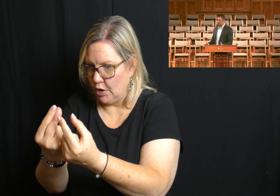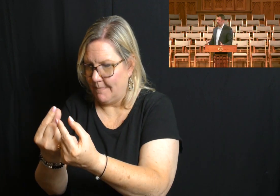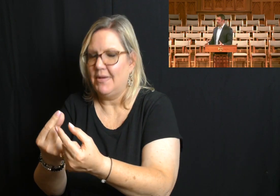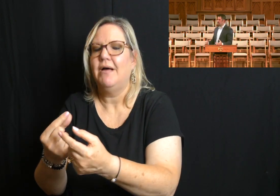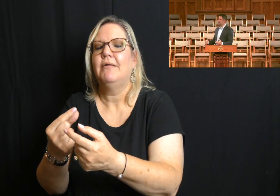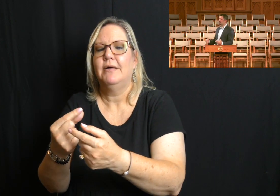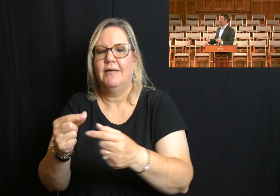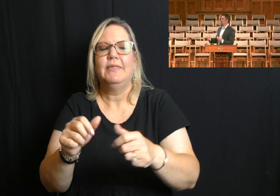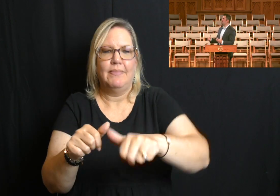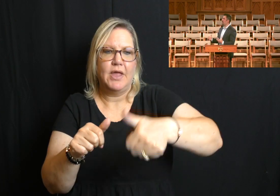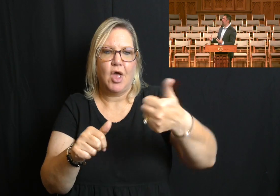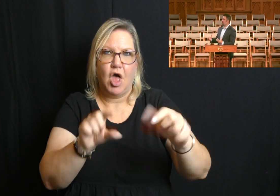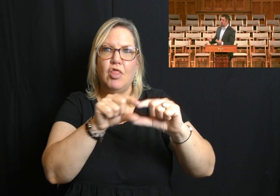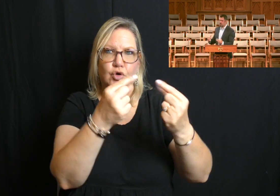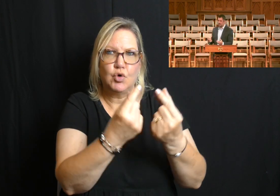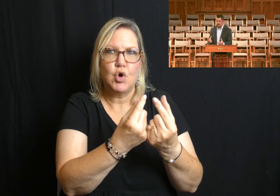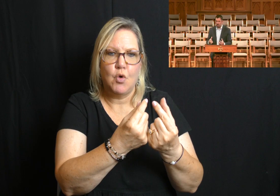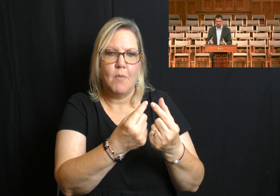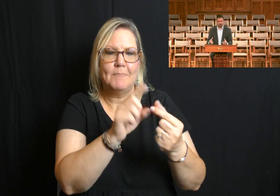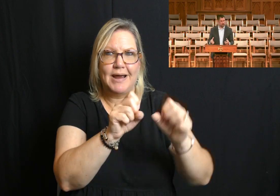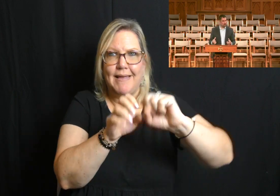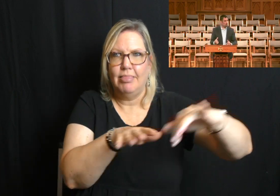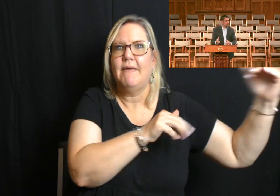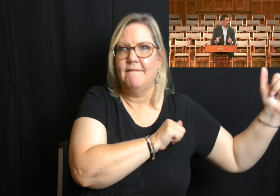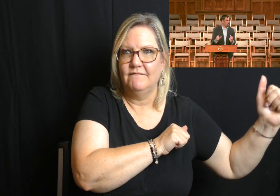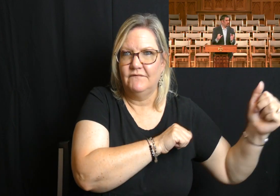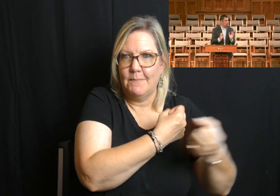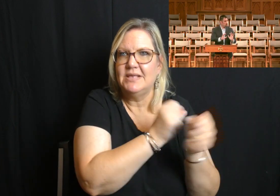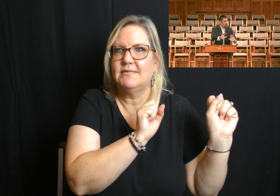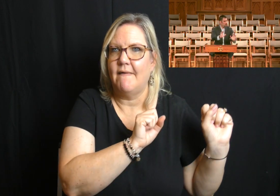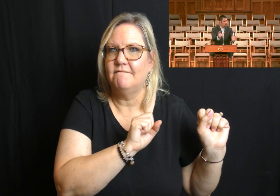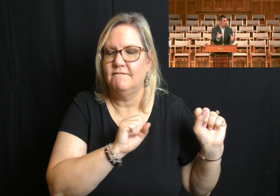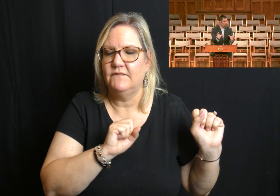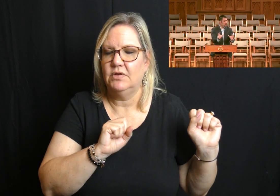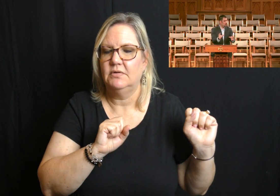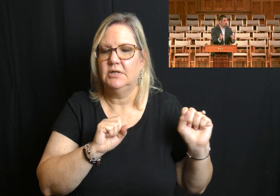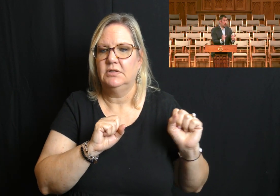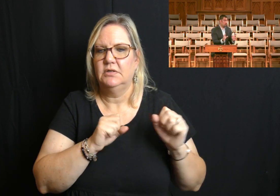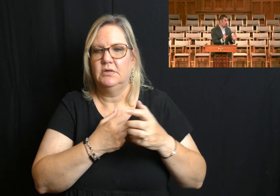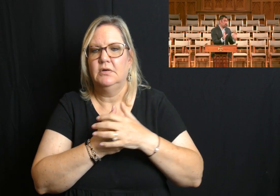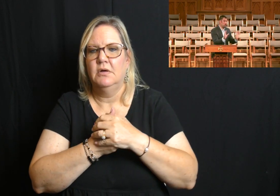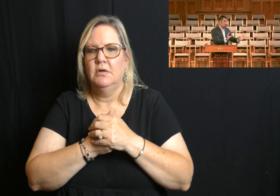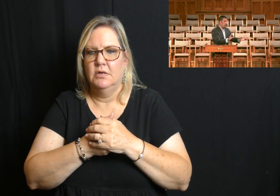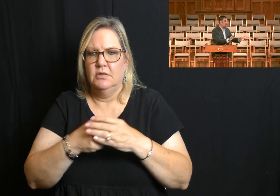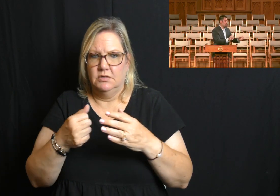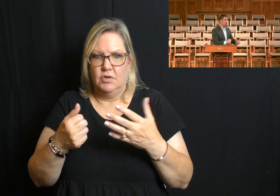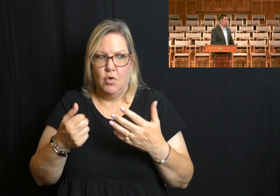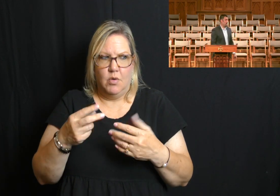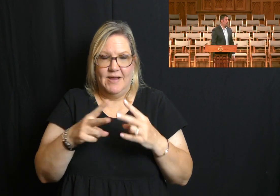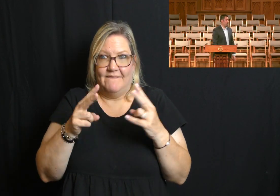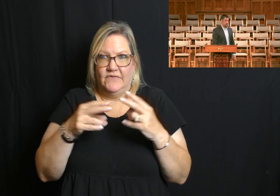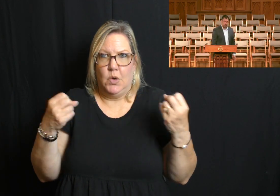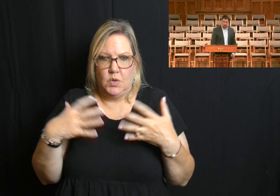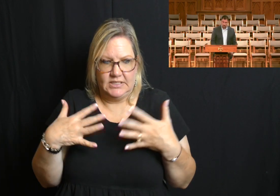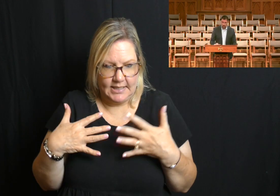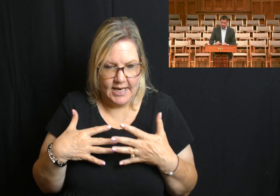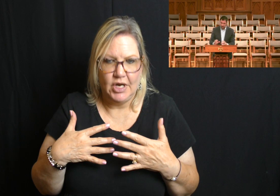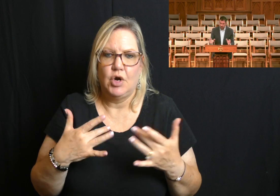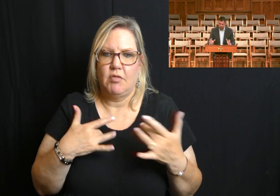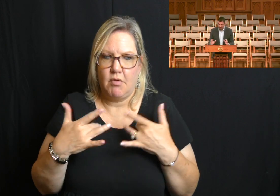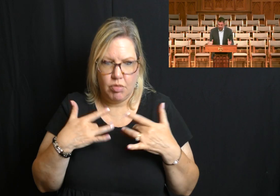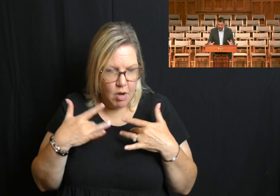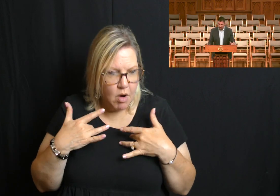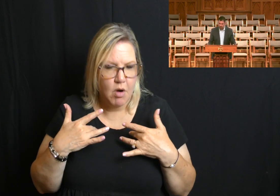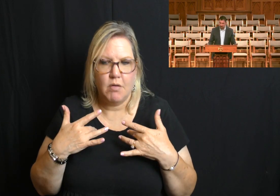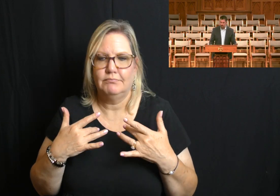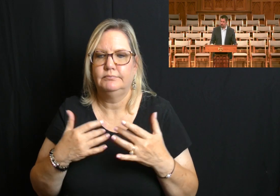He was distressed. His mind was clouded by what he could see or what could imagine that could happen. So he